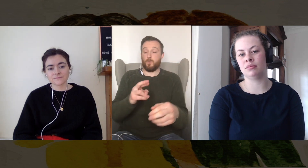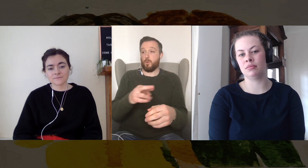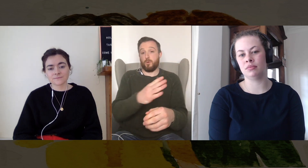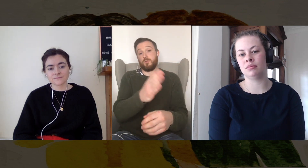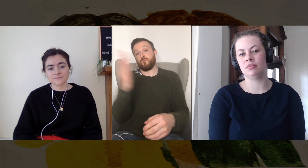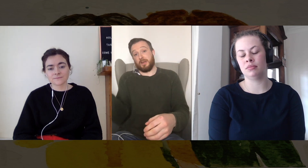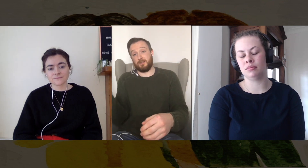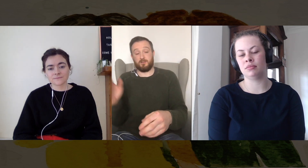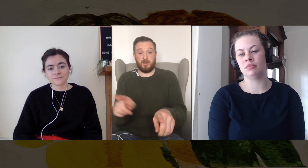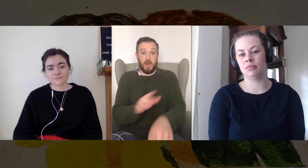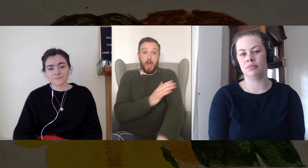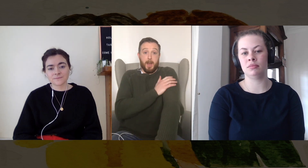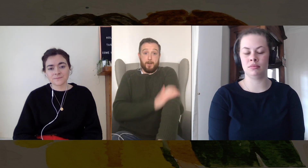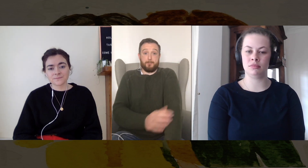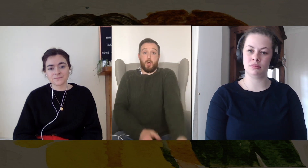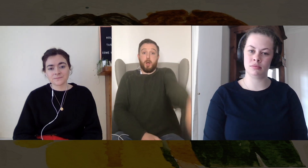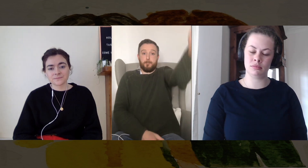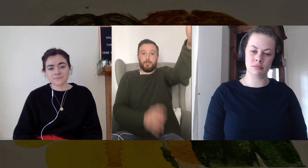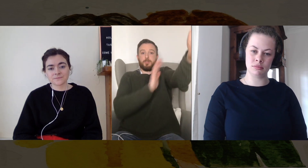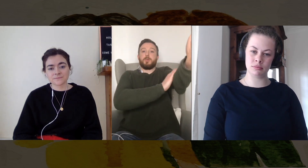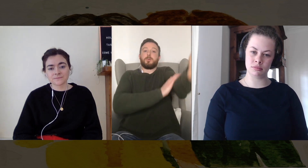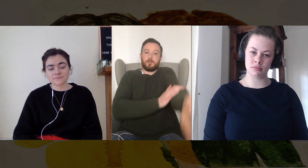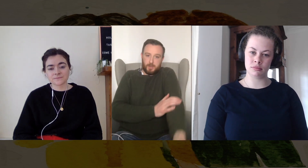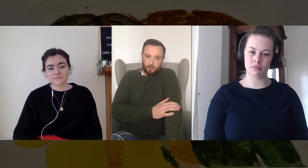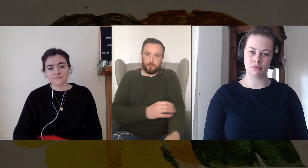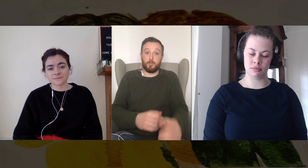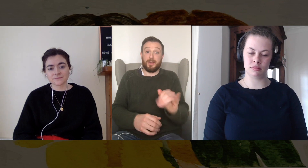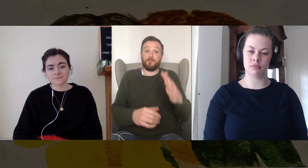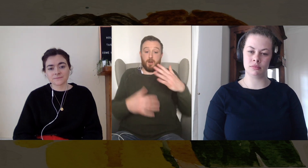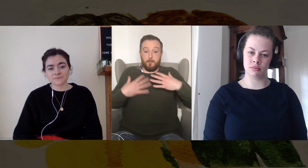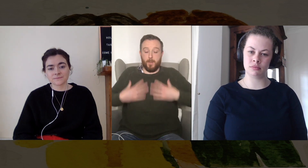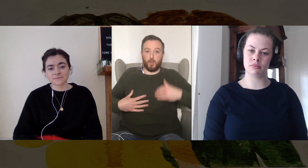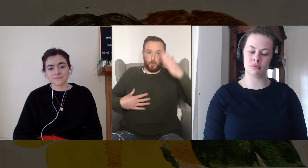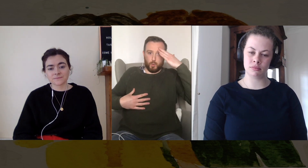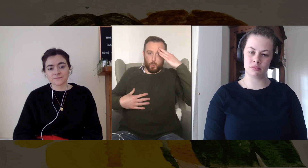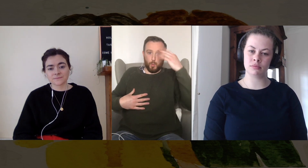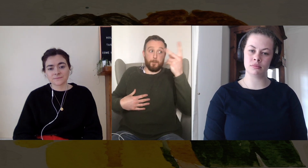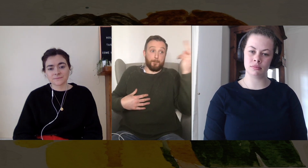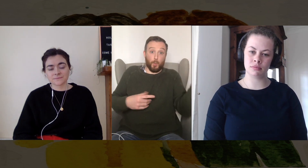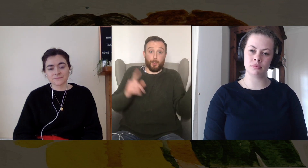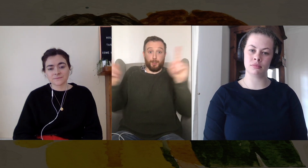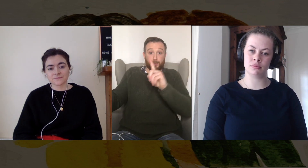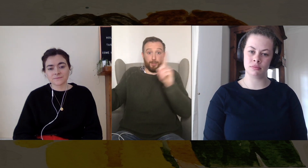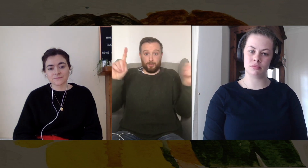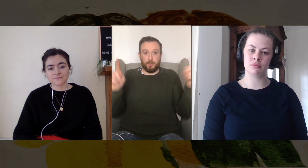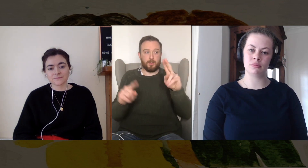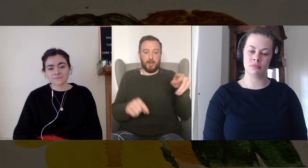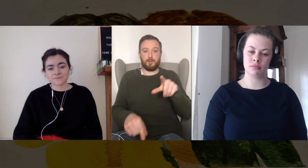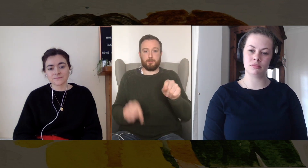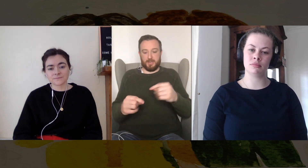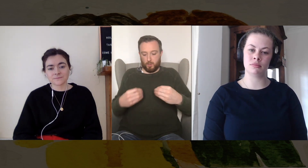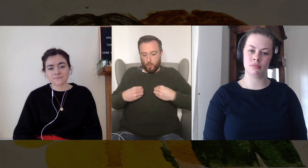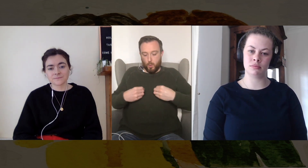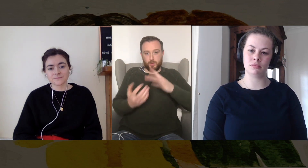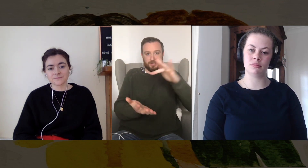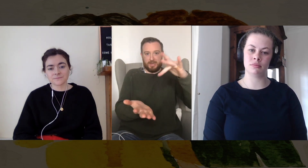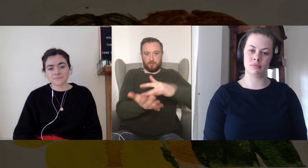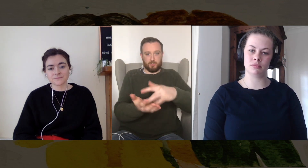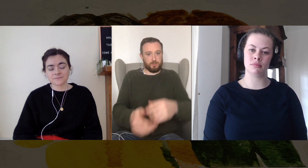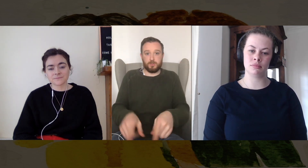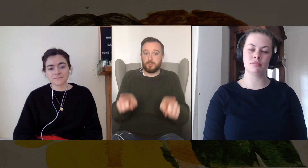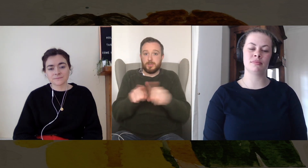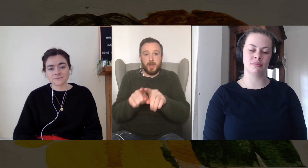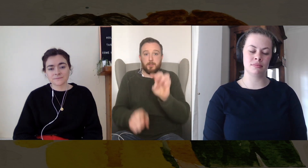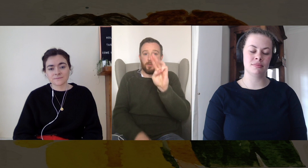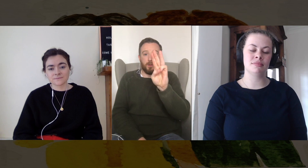happy all the time, you can't be too sad all the time. And when he talks about how the body moves, it's here would be something moving left and here would be